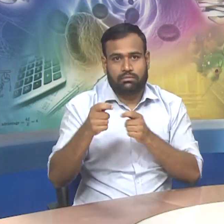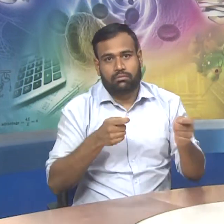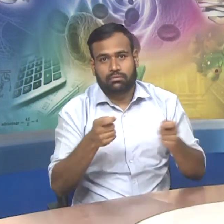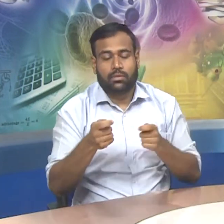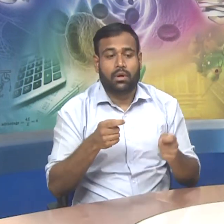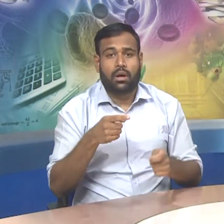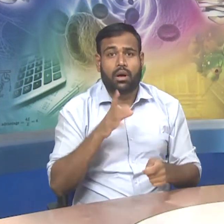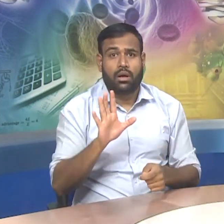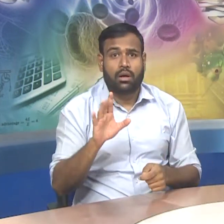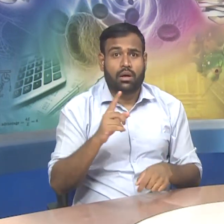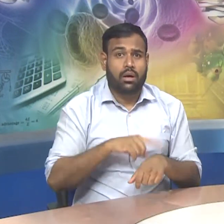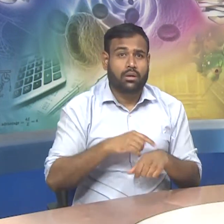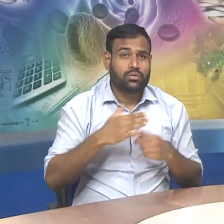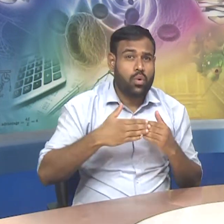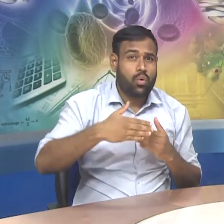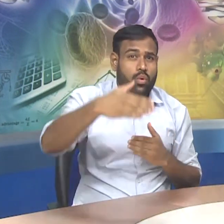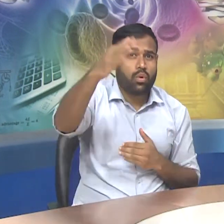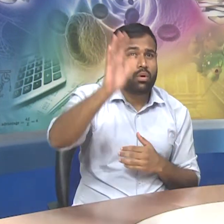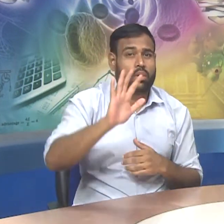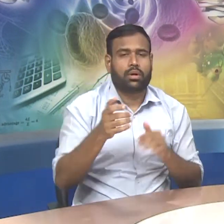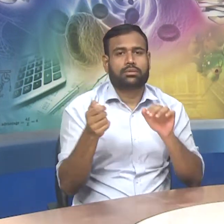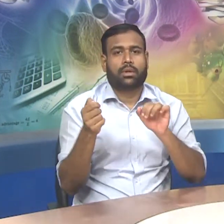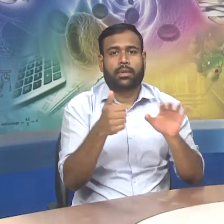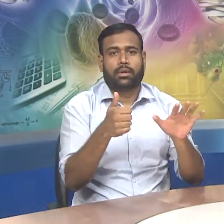not more than 6 months.